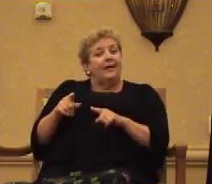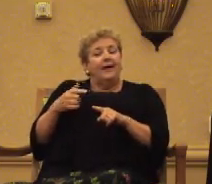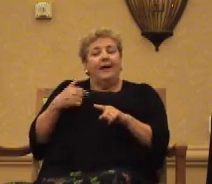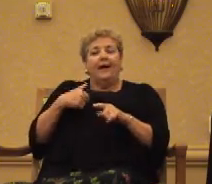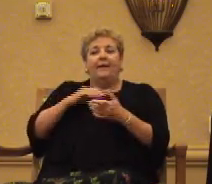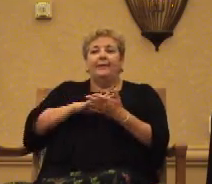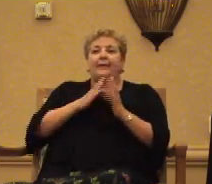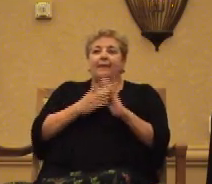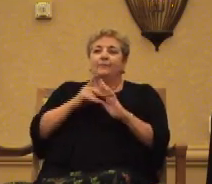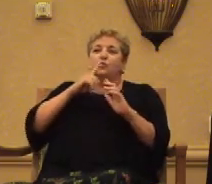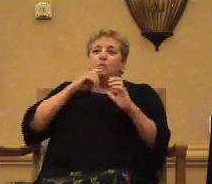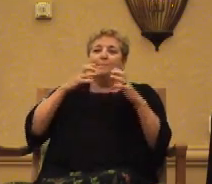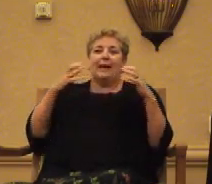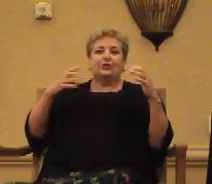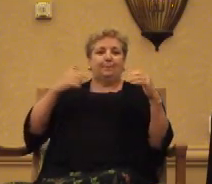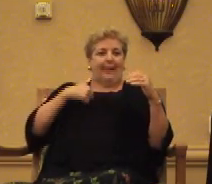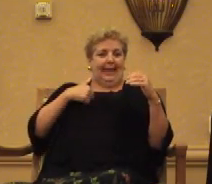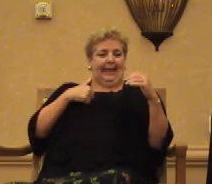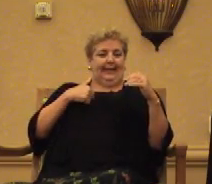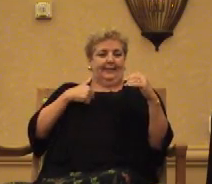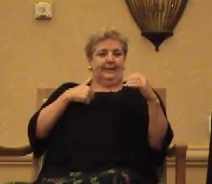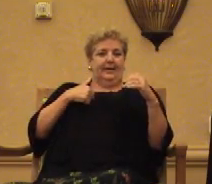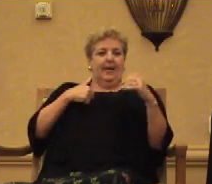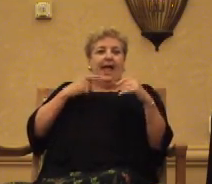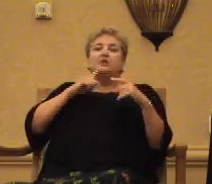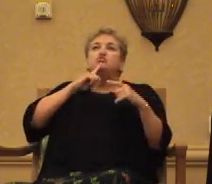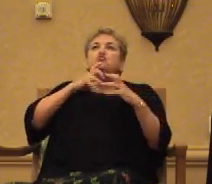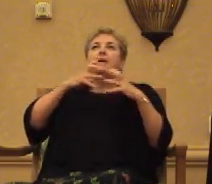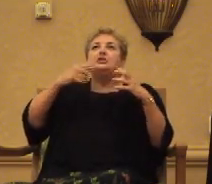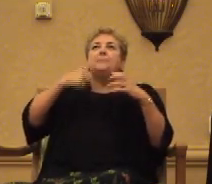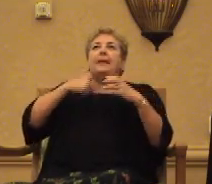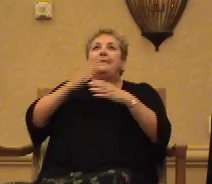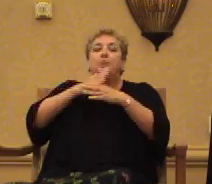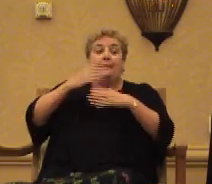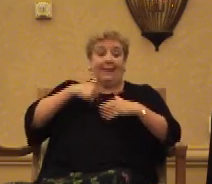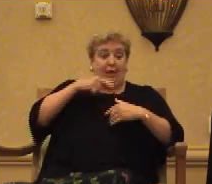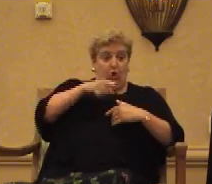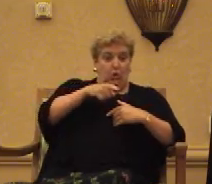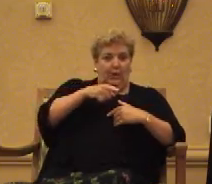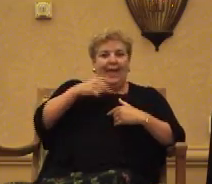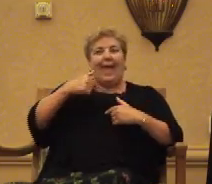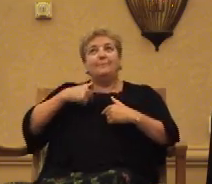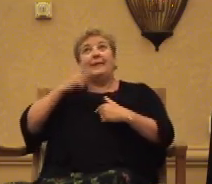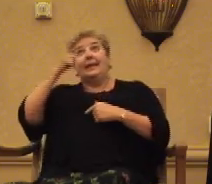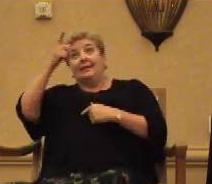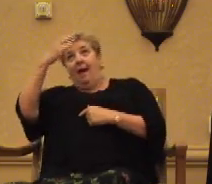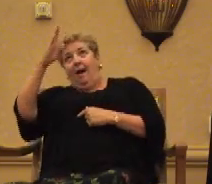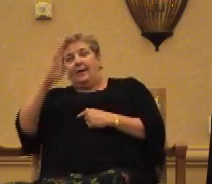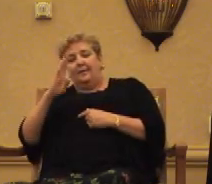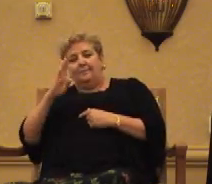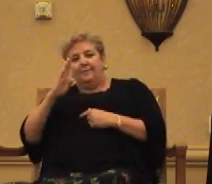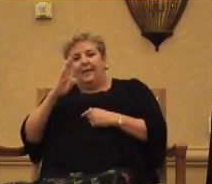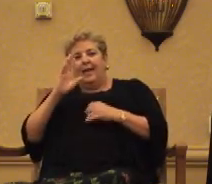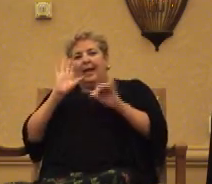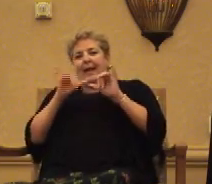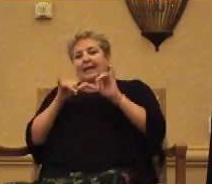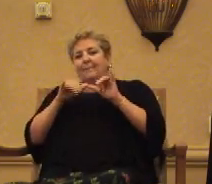me and you, and too much of me between me and God. And I can measure my distance from God by measuring my distance from